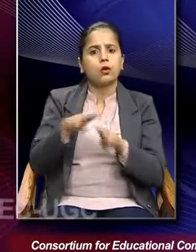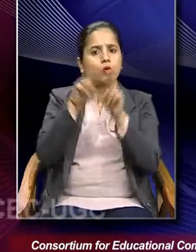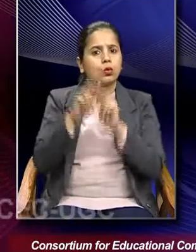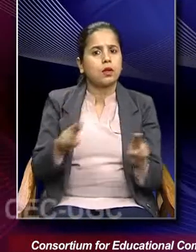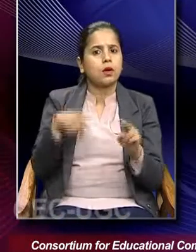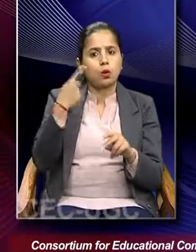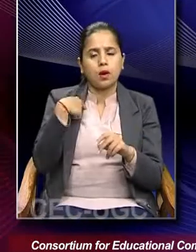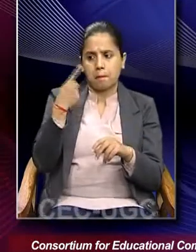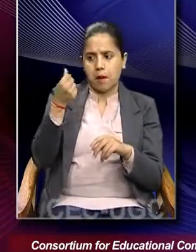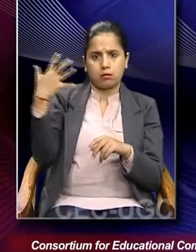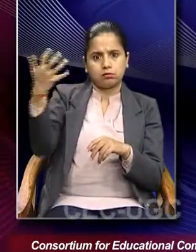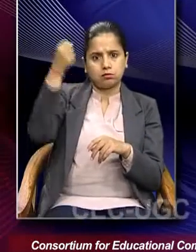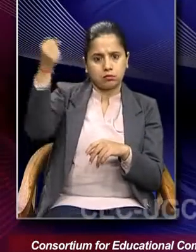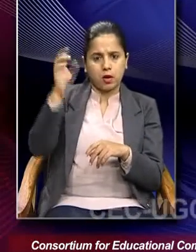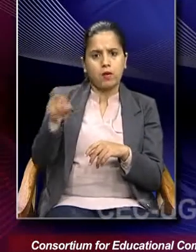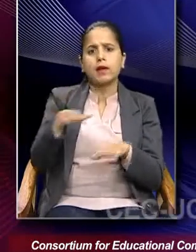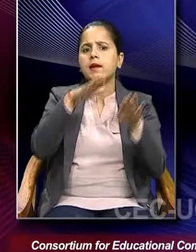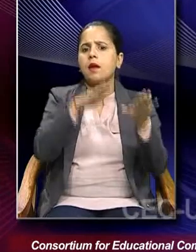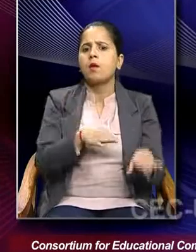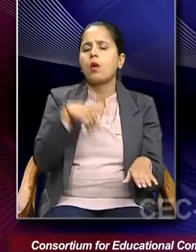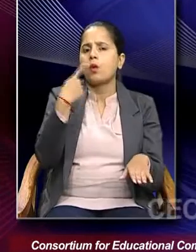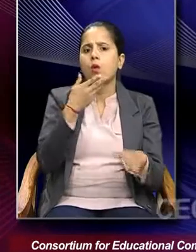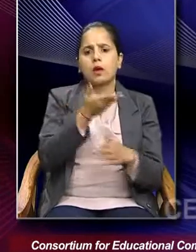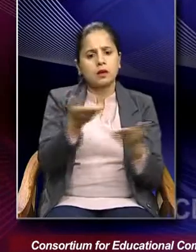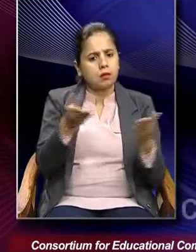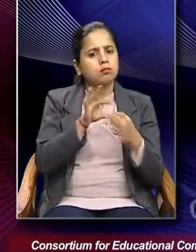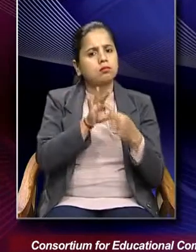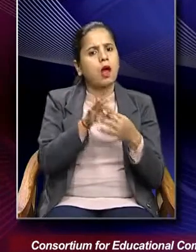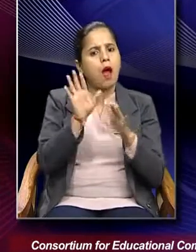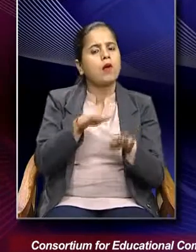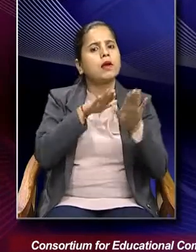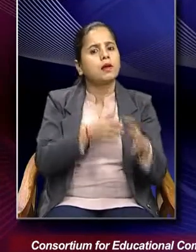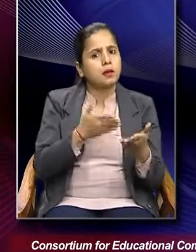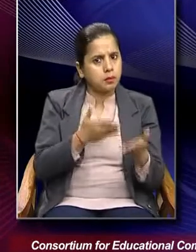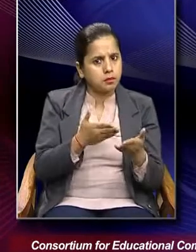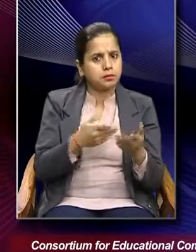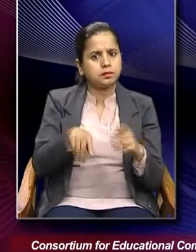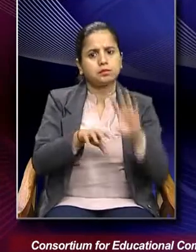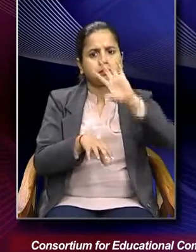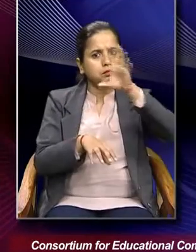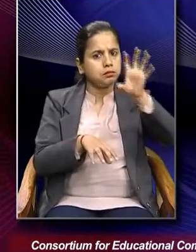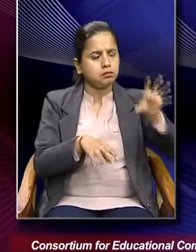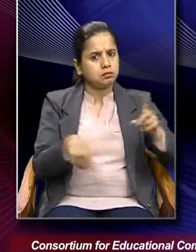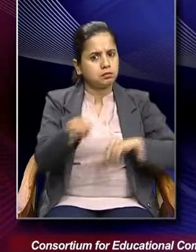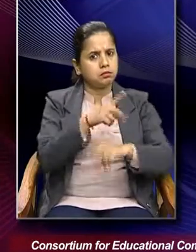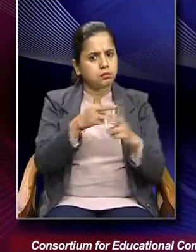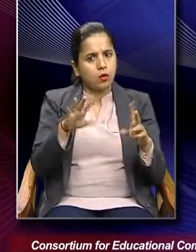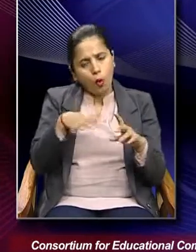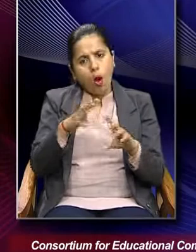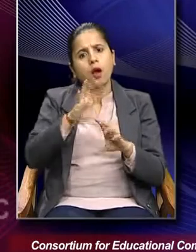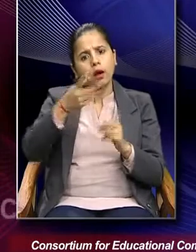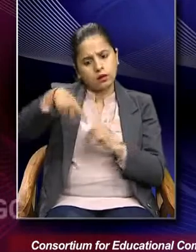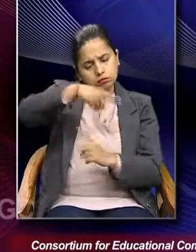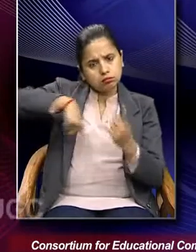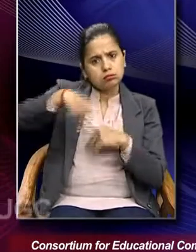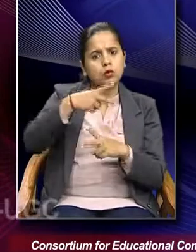capitalist system is dependent on this kind of relationship between countries, or say among countries